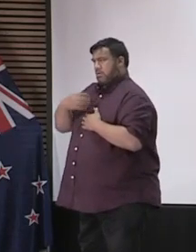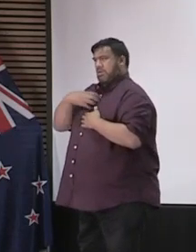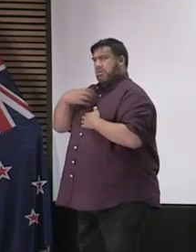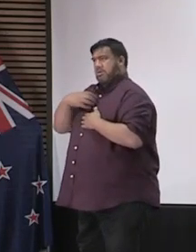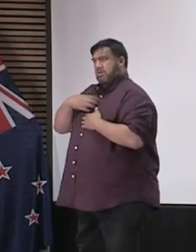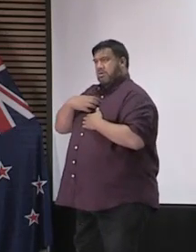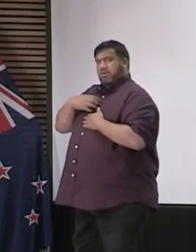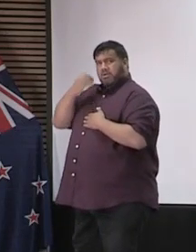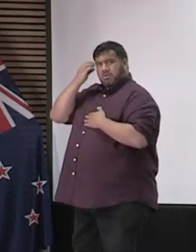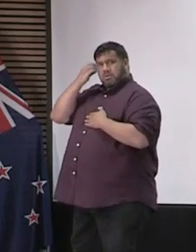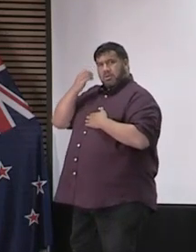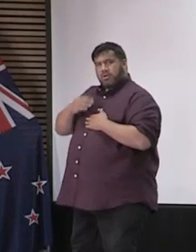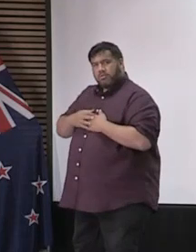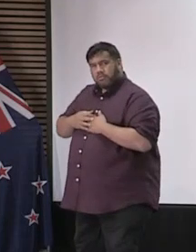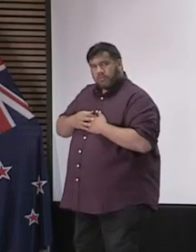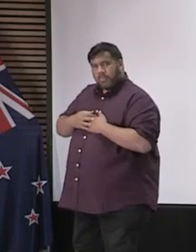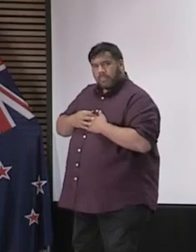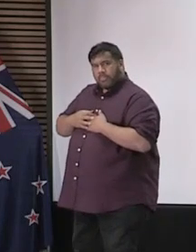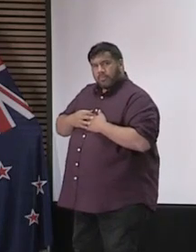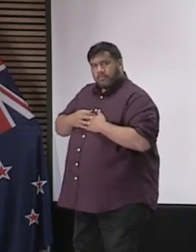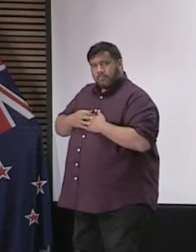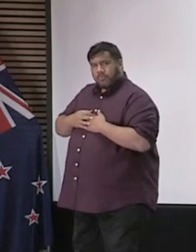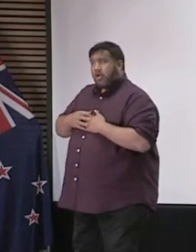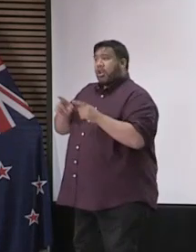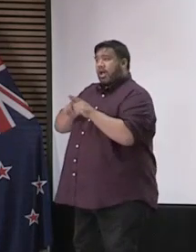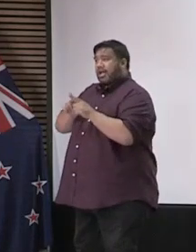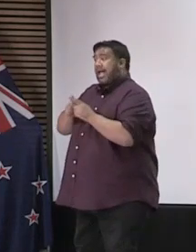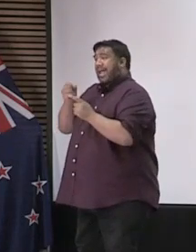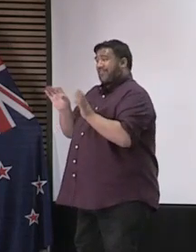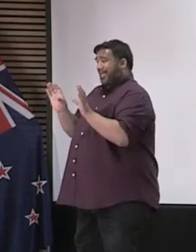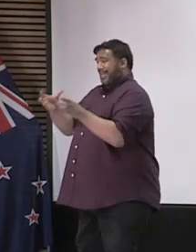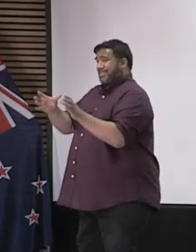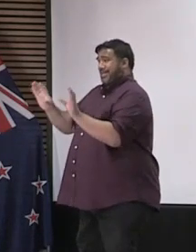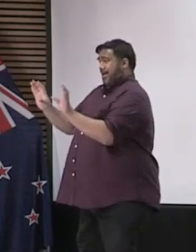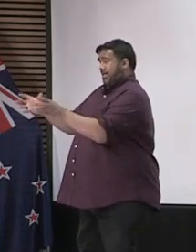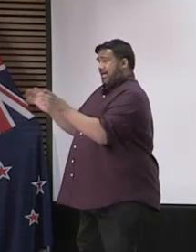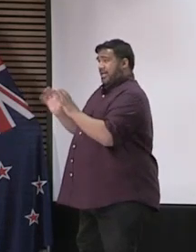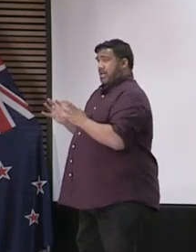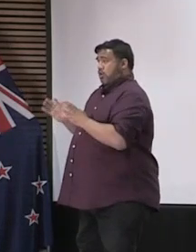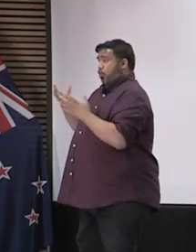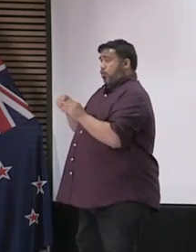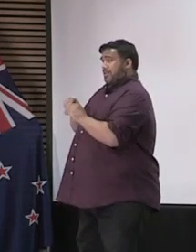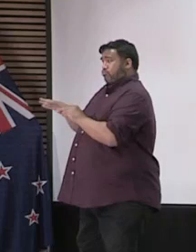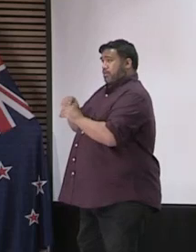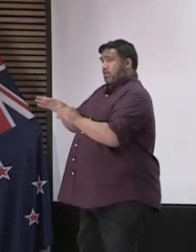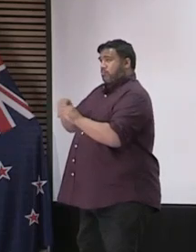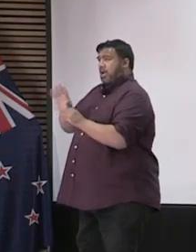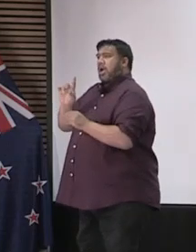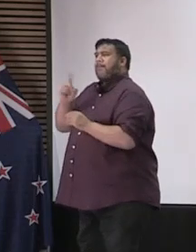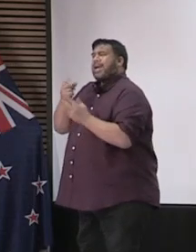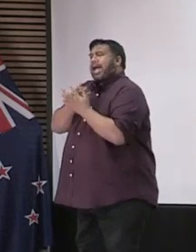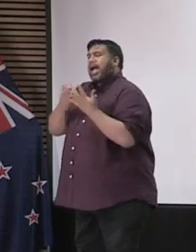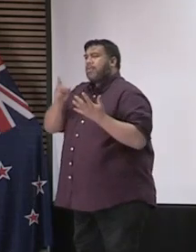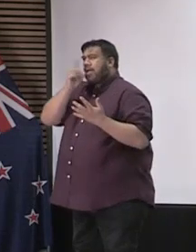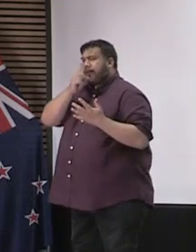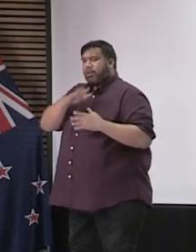new bubbles as opposed to sort of cases in an extant cluster or spread within a bubble from one infected person? Do you have an idea of like